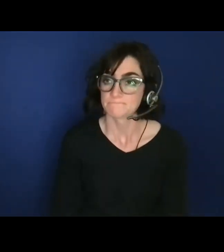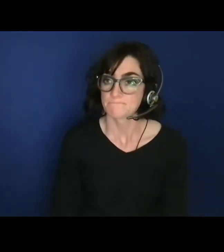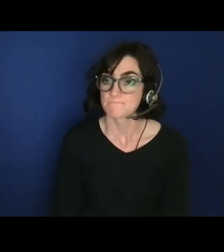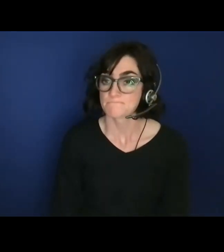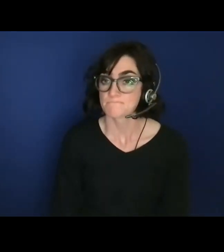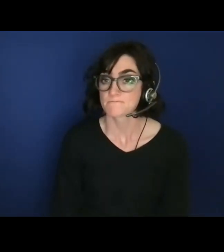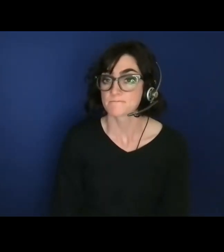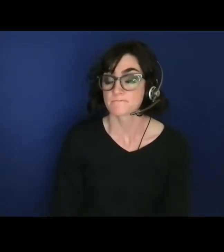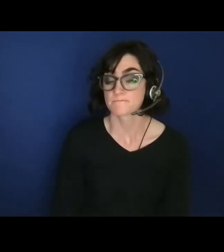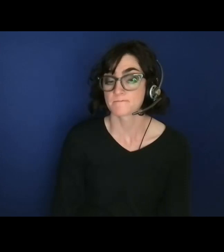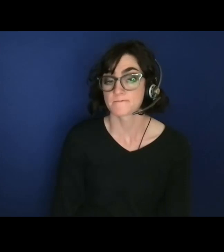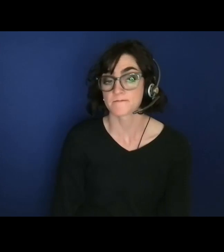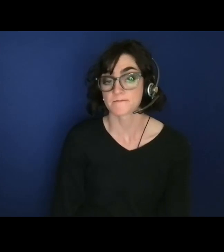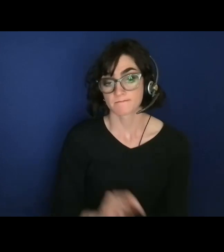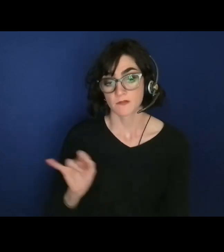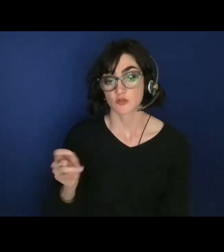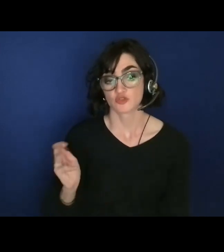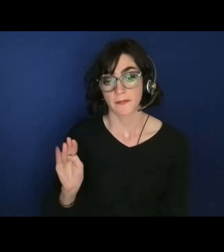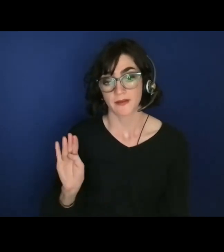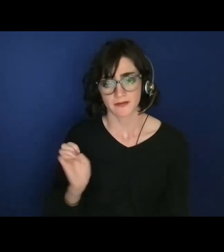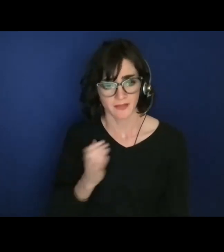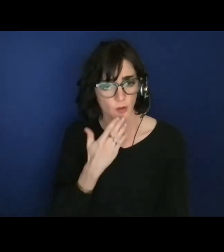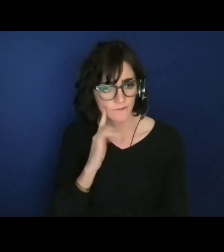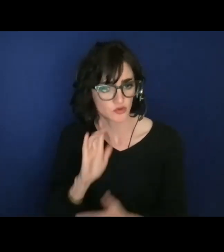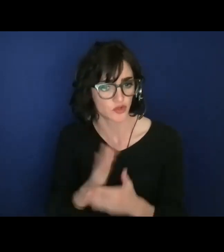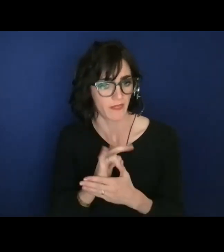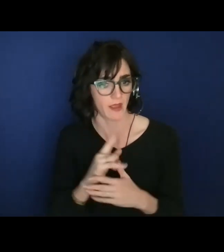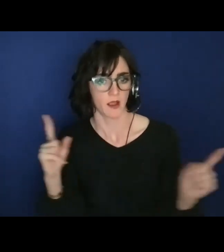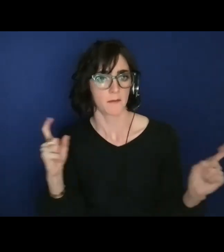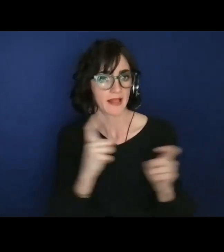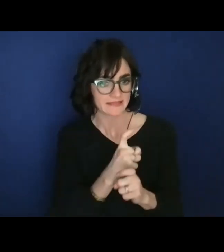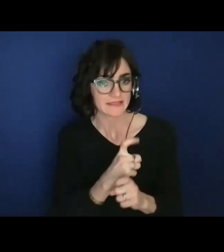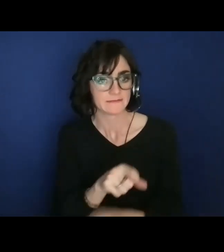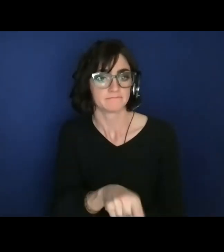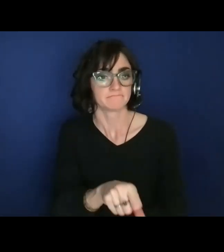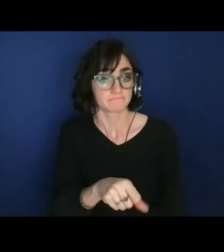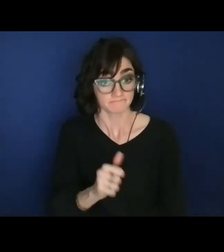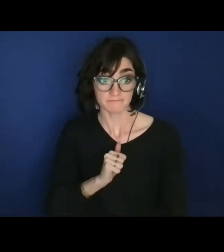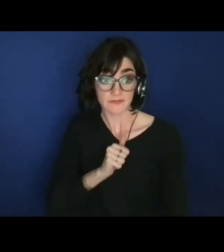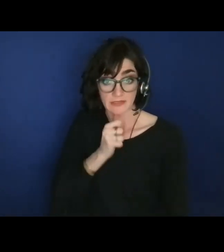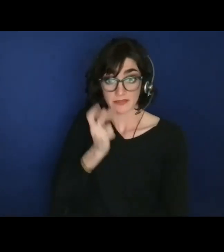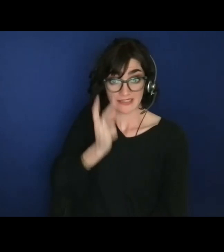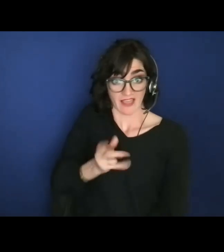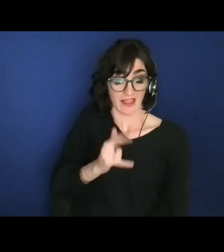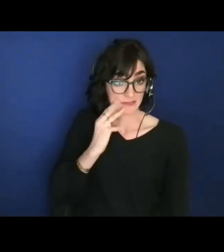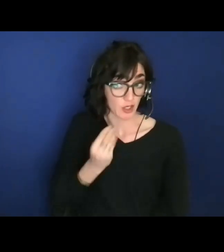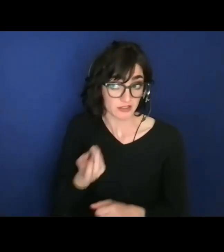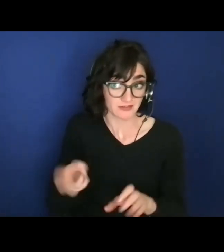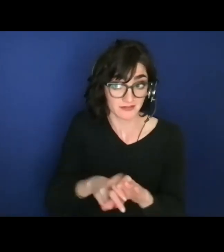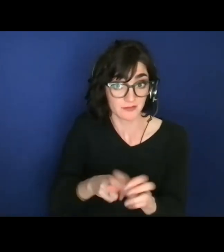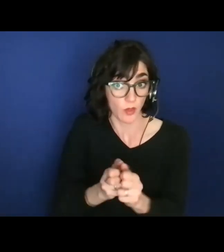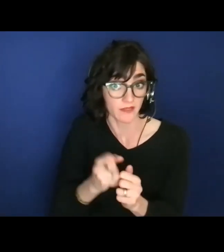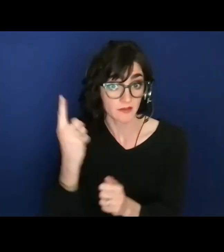Thanks for sharing that complexity and that observation. I certainly haven't had that experience of riding along, so I appreciate you sharing